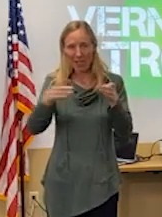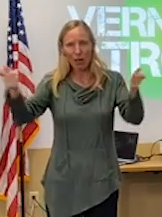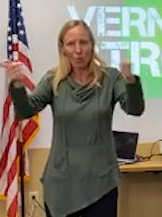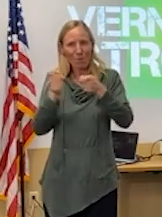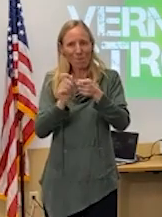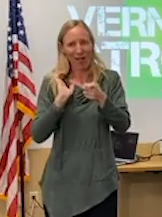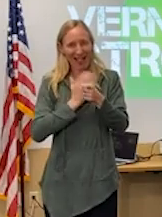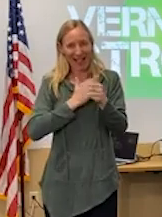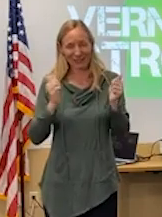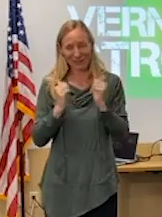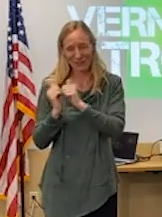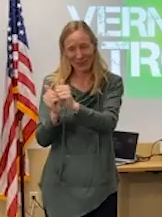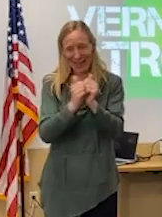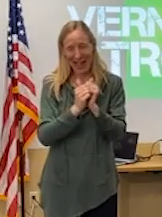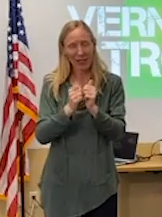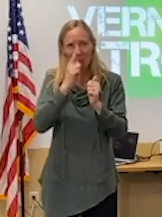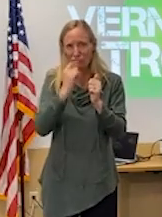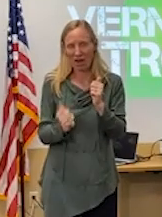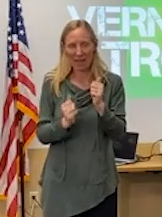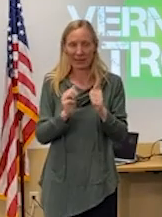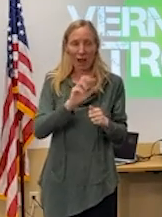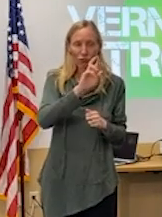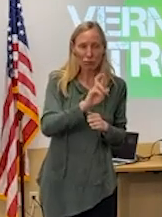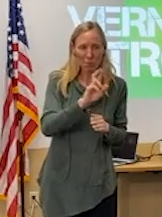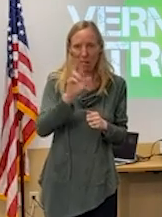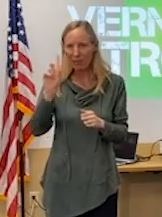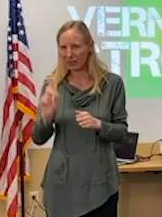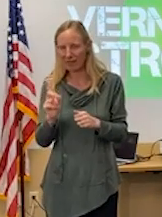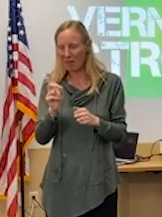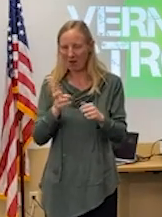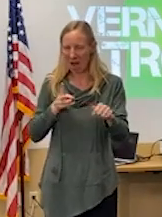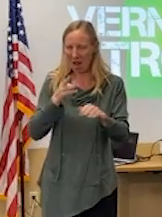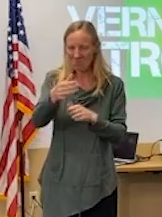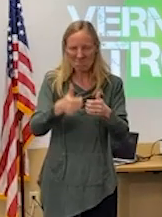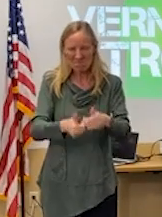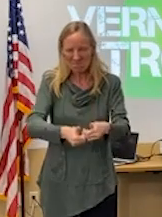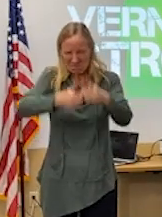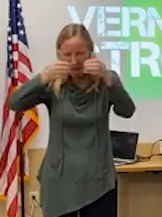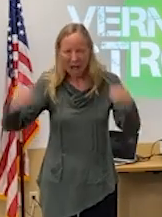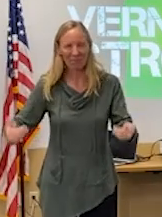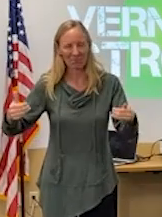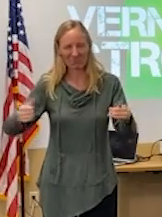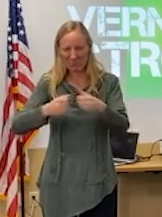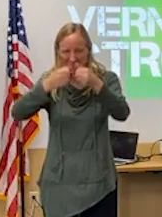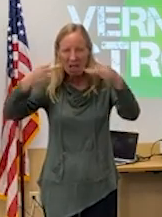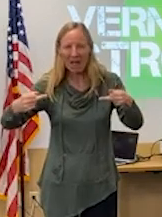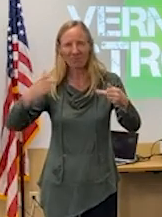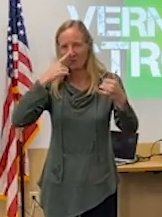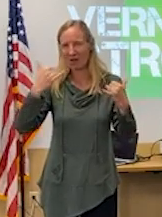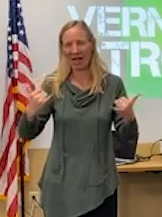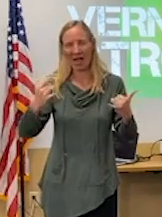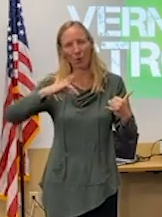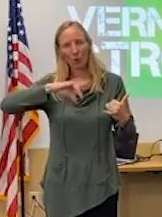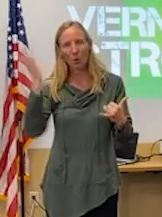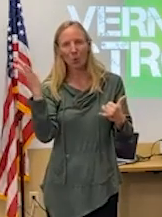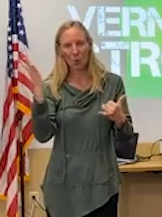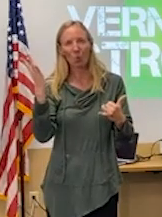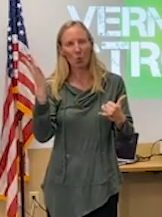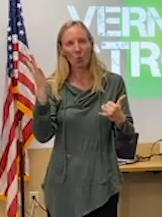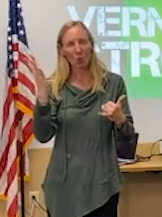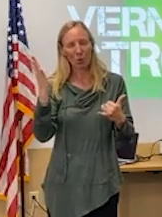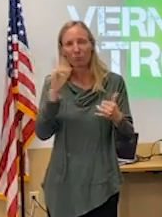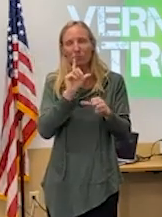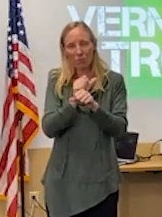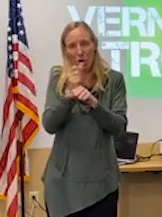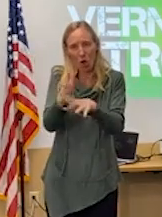us together? The polarization across our country, political polarization, is something that could tear us